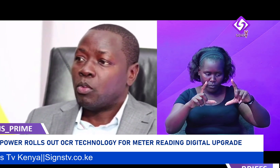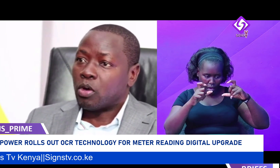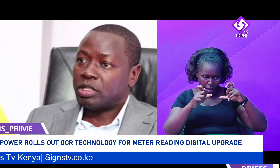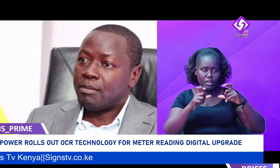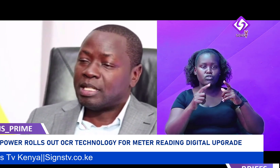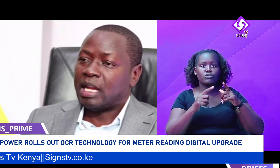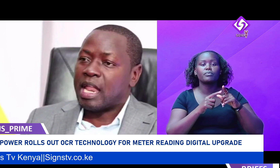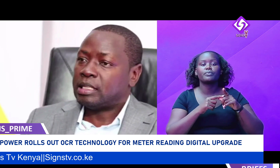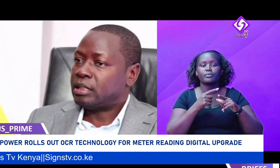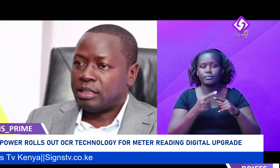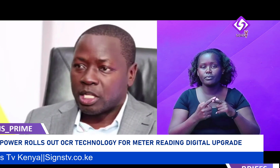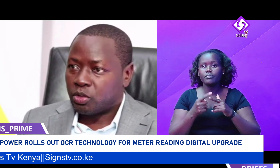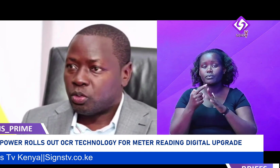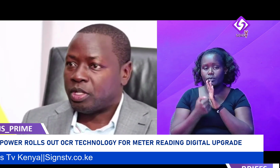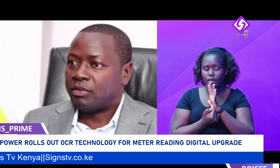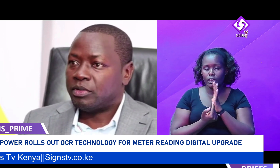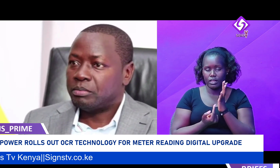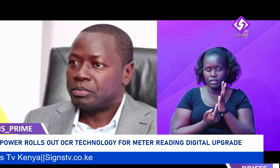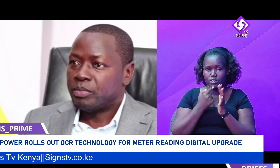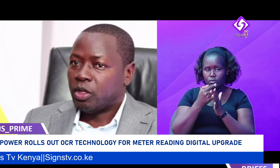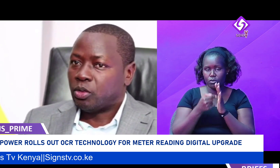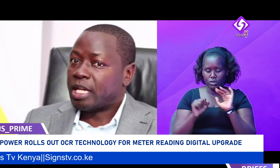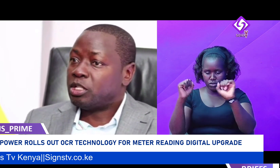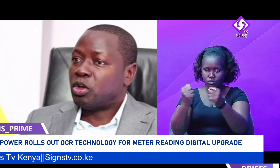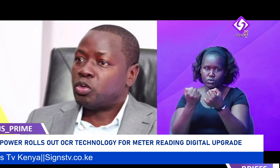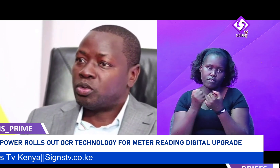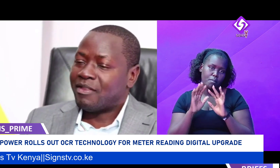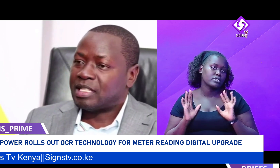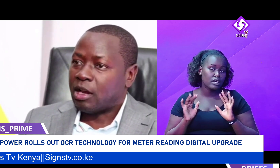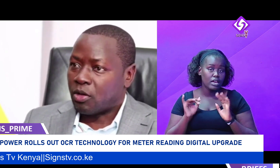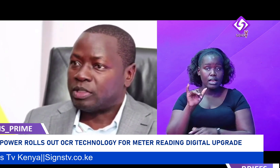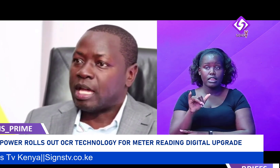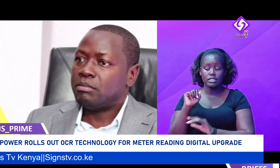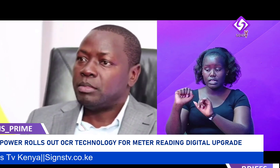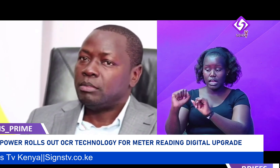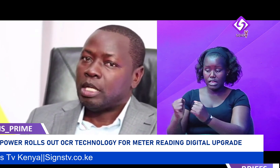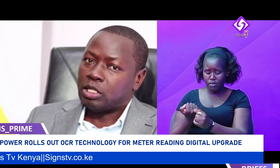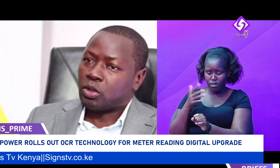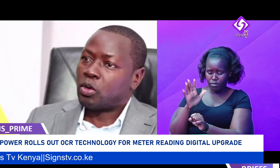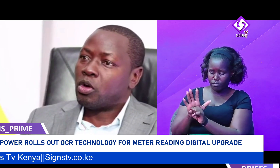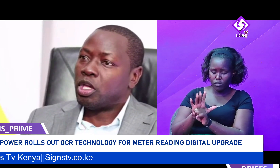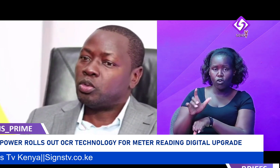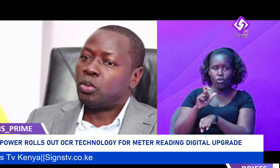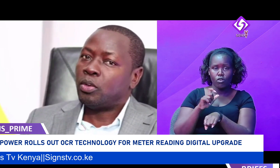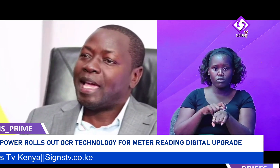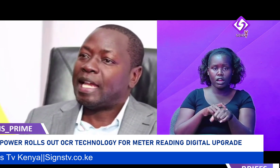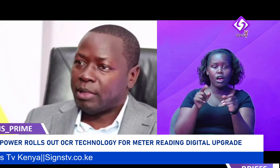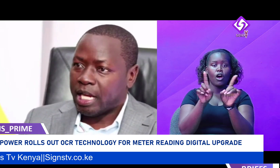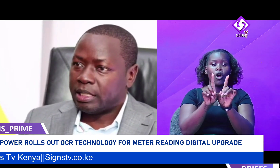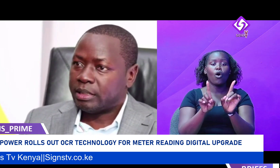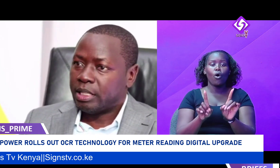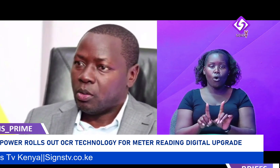then what the meter reader does is just to save. So that is going to save us a lot of time. It is also going